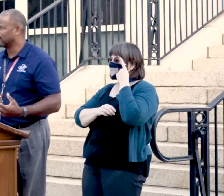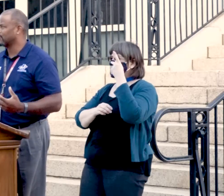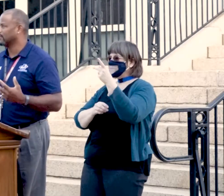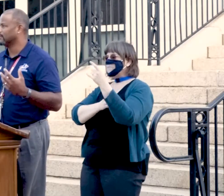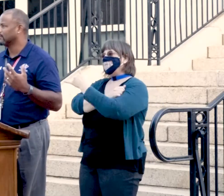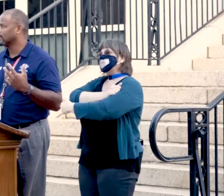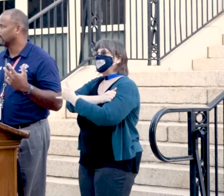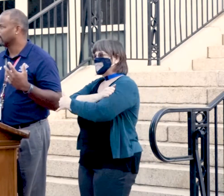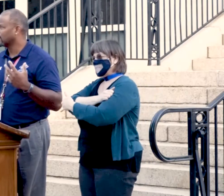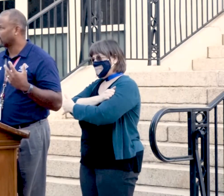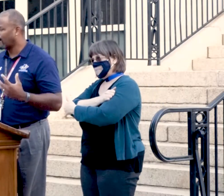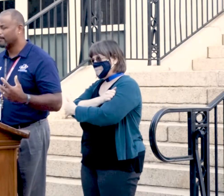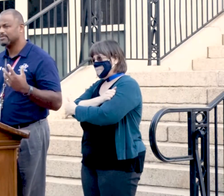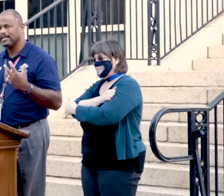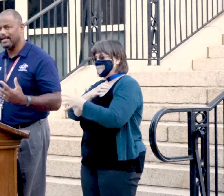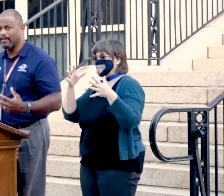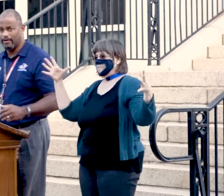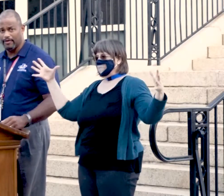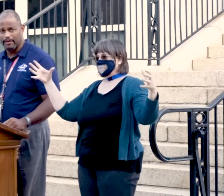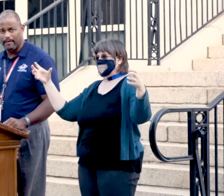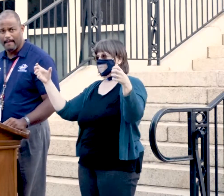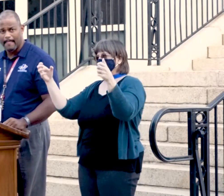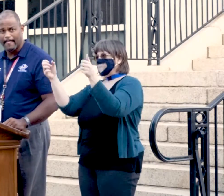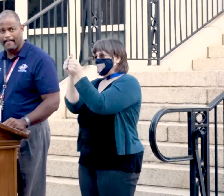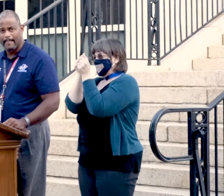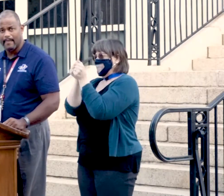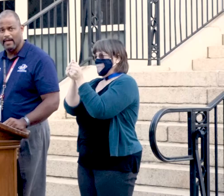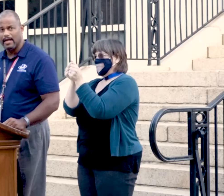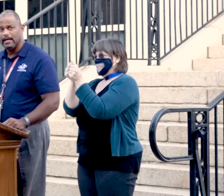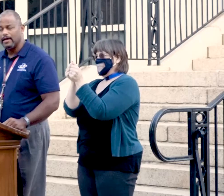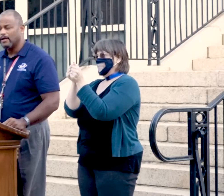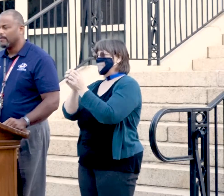a nation come together.